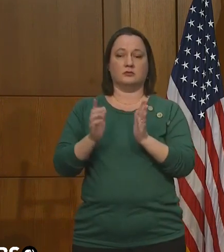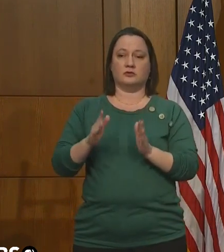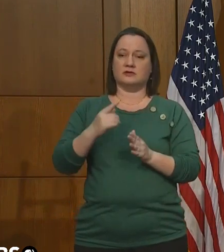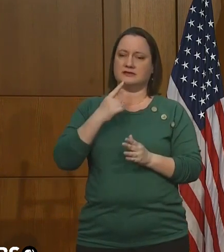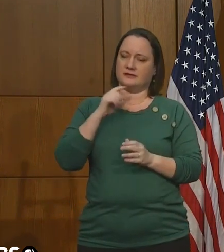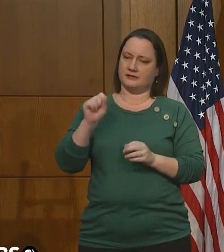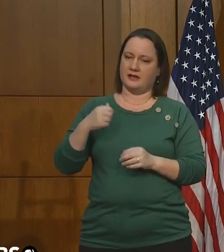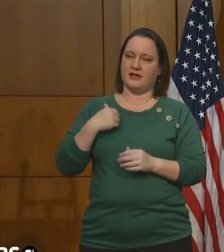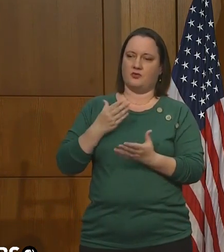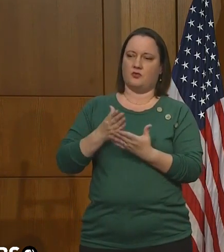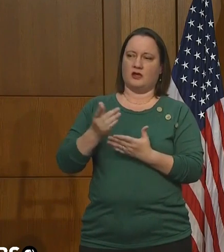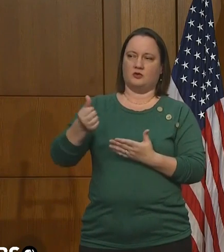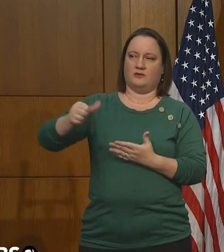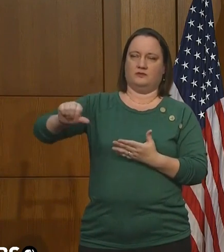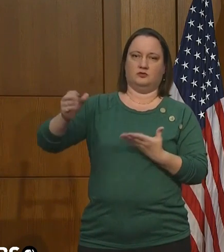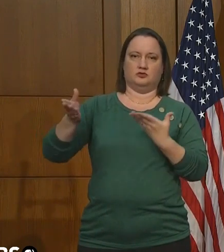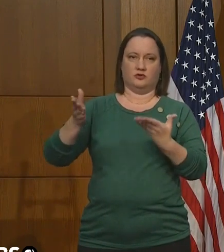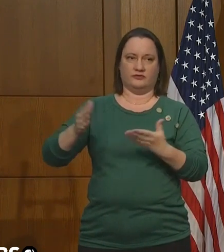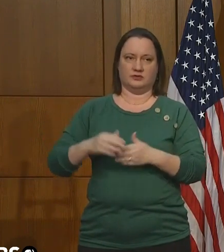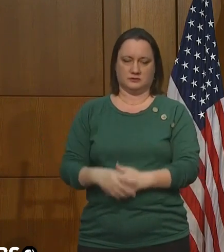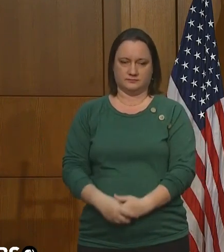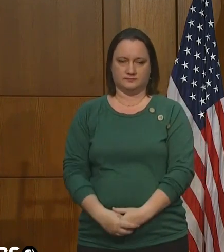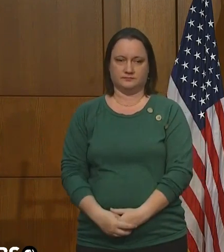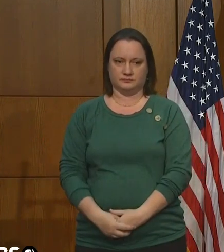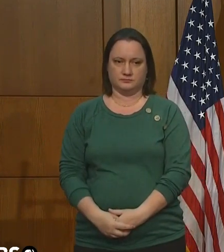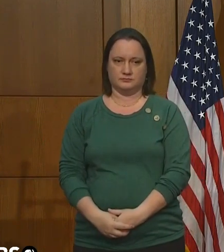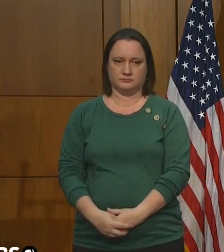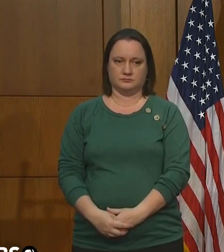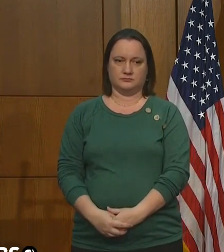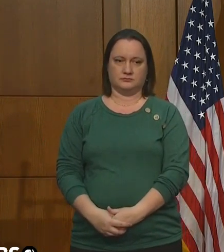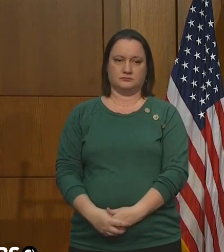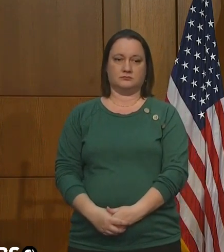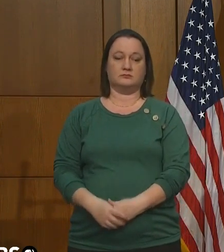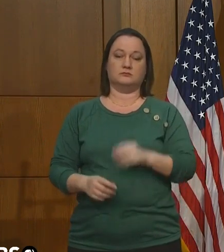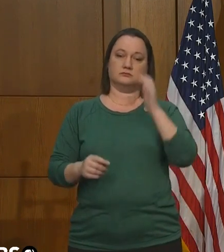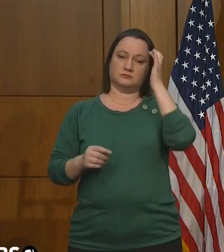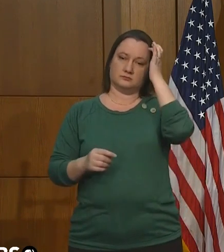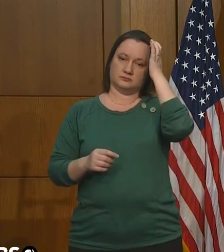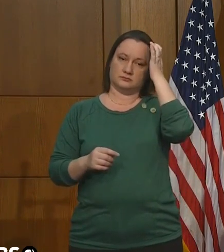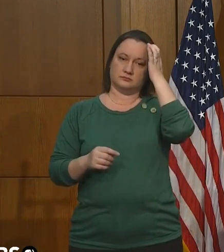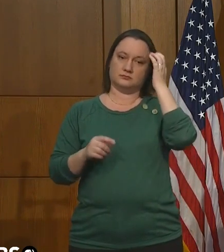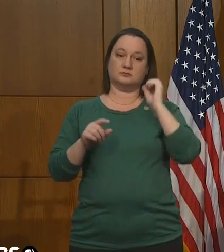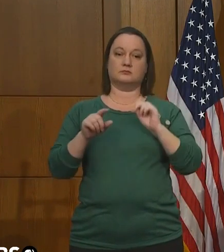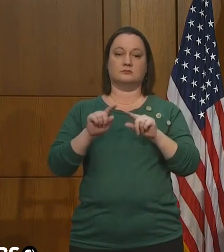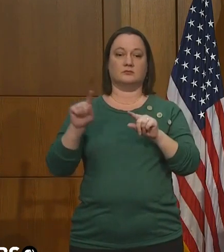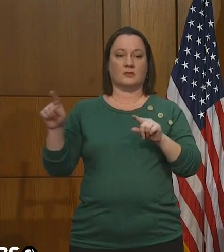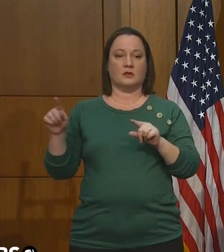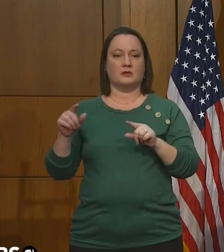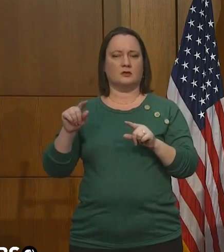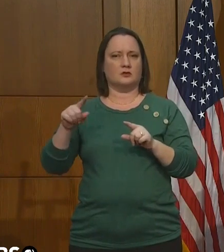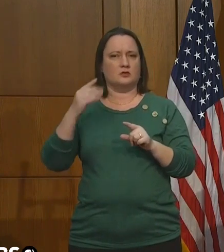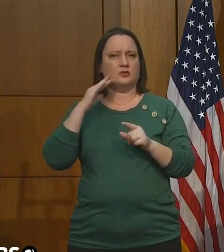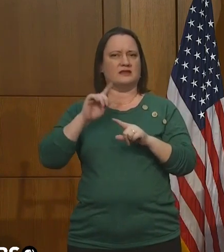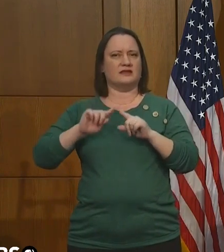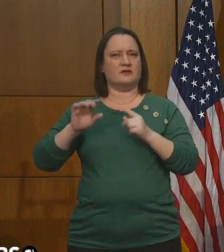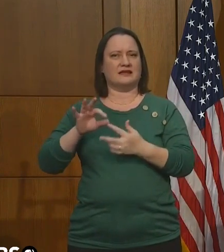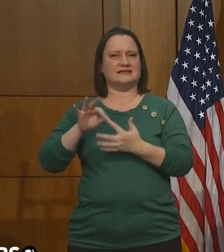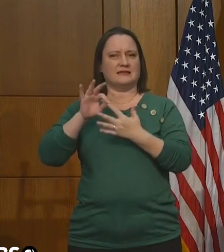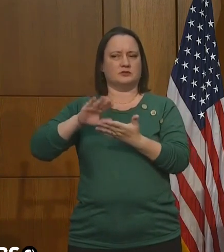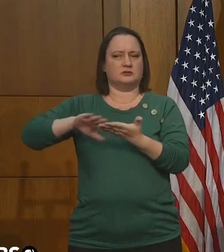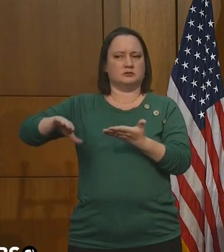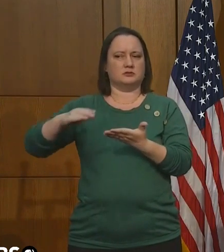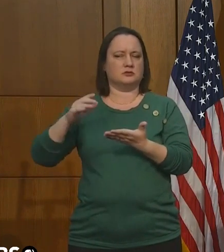wear a mask, but for the exceptions in there, such as the medical conditions, do businesses still have a right for someone who falls under the